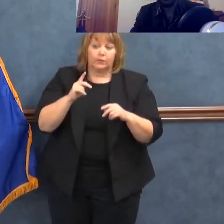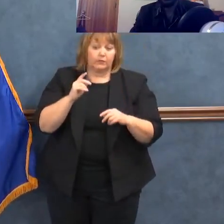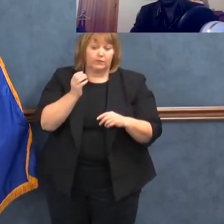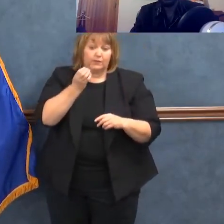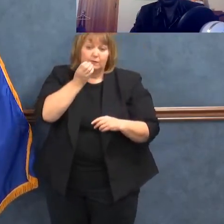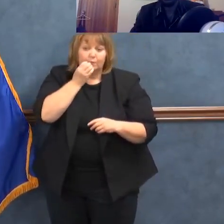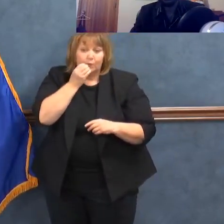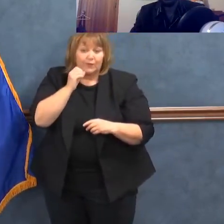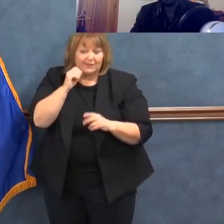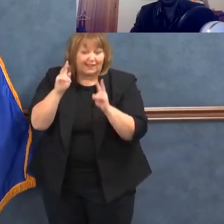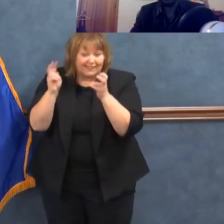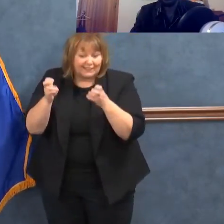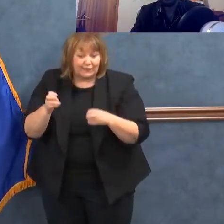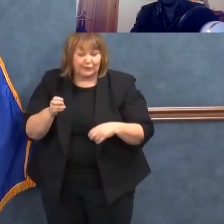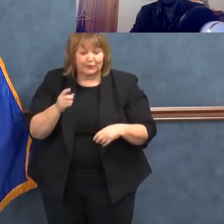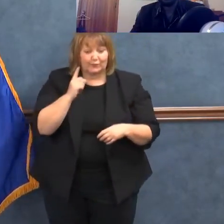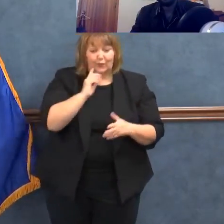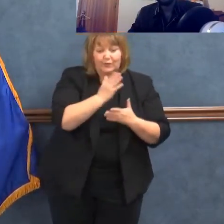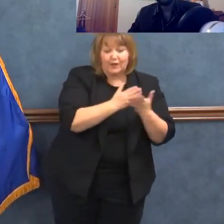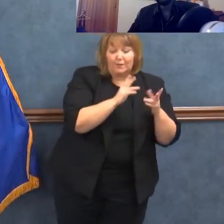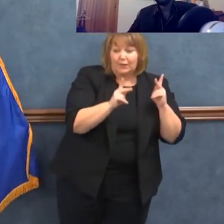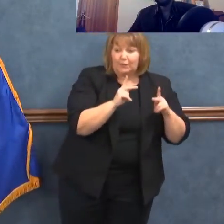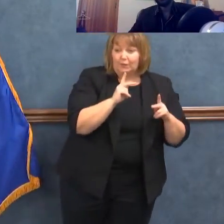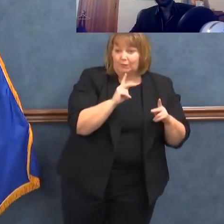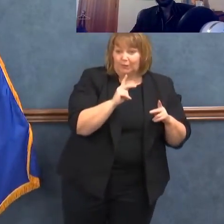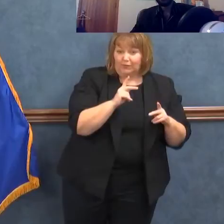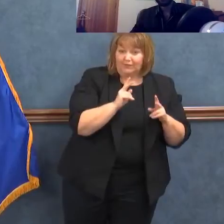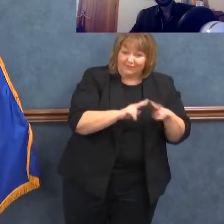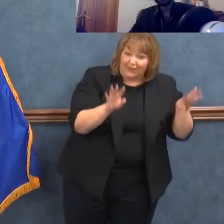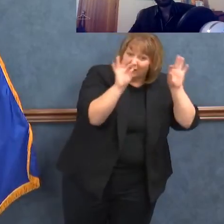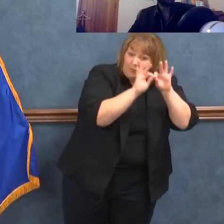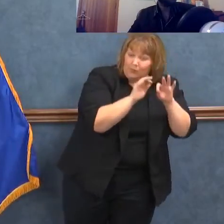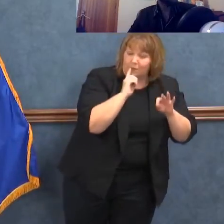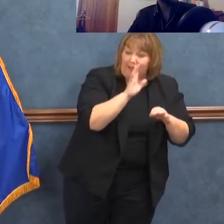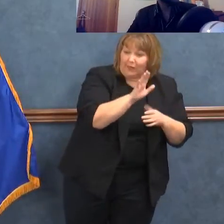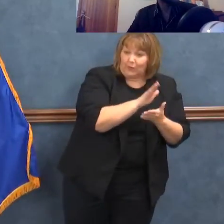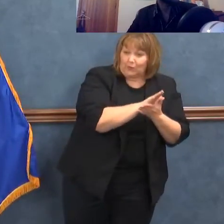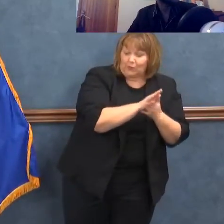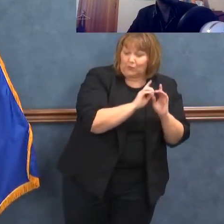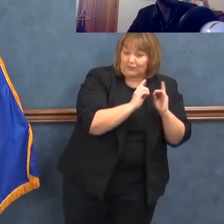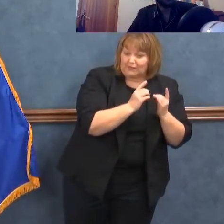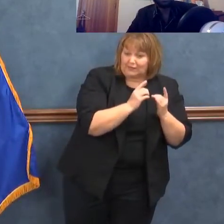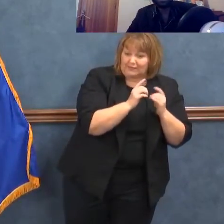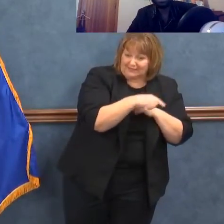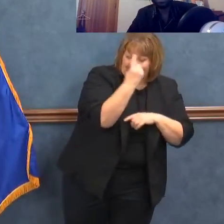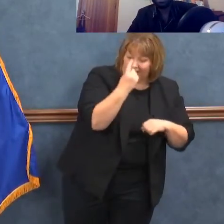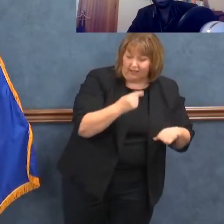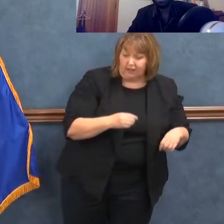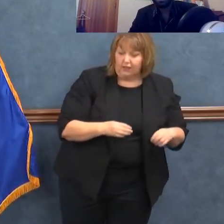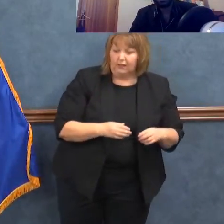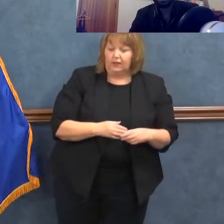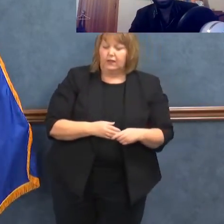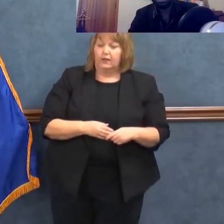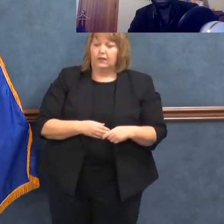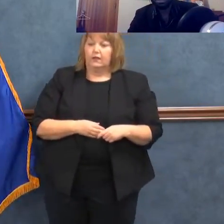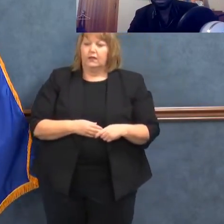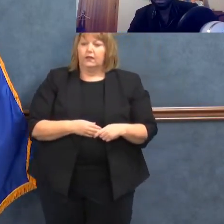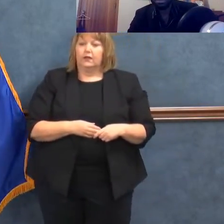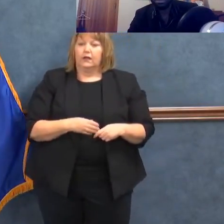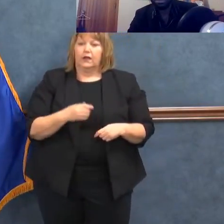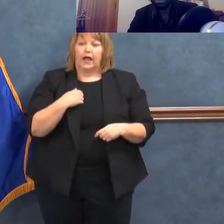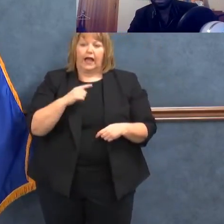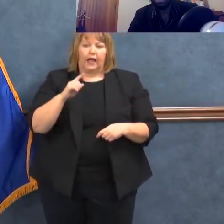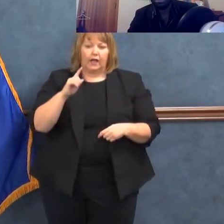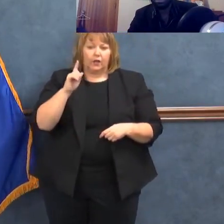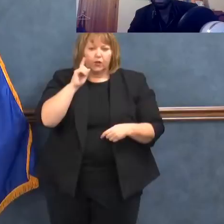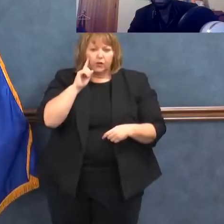not a situation. For others, it's the most important thing about the school day. I saw that the NAIA